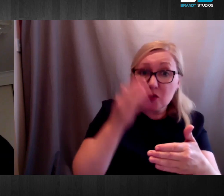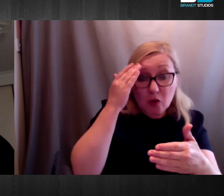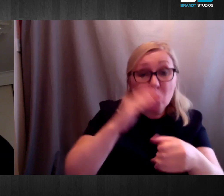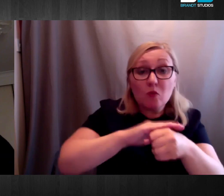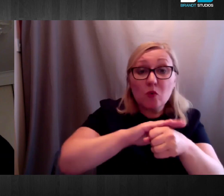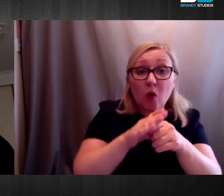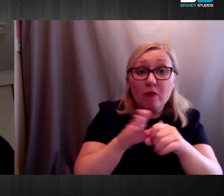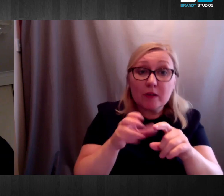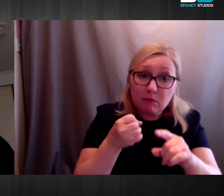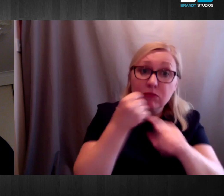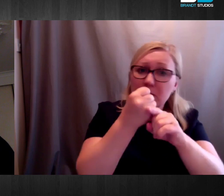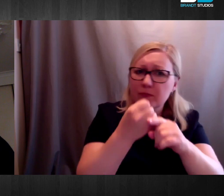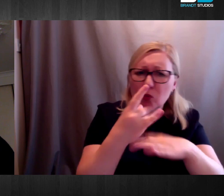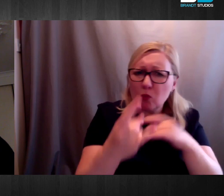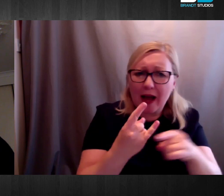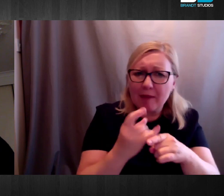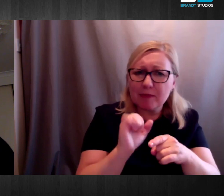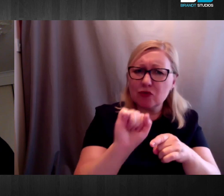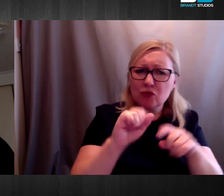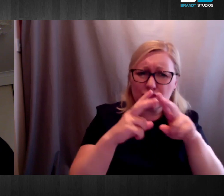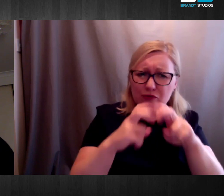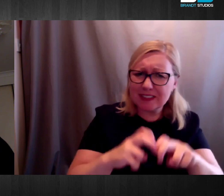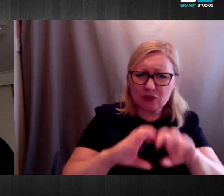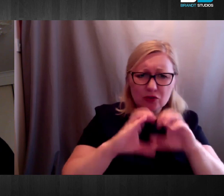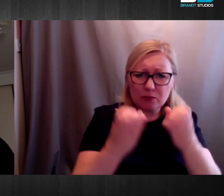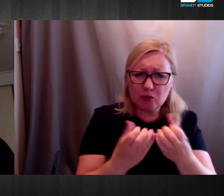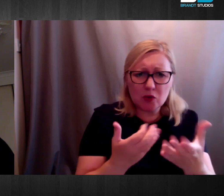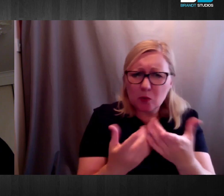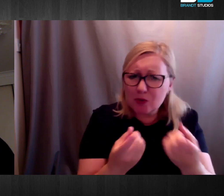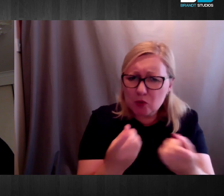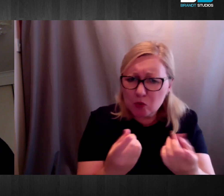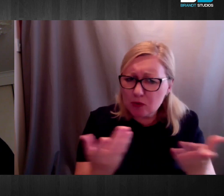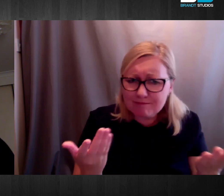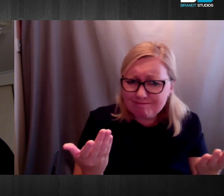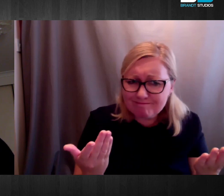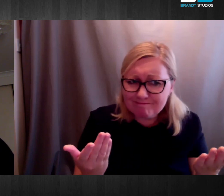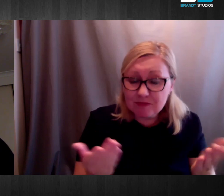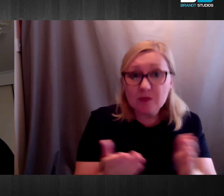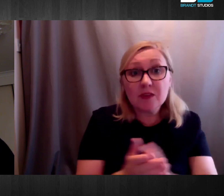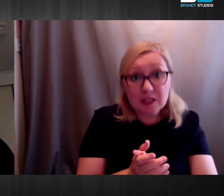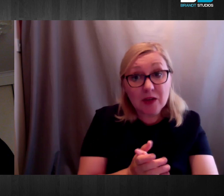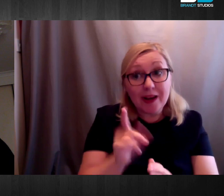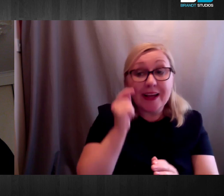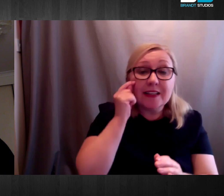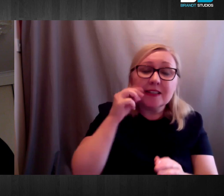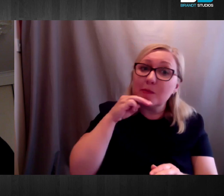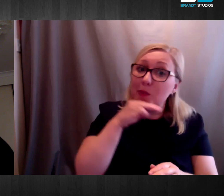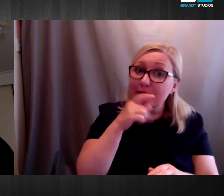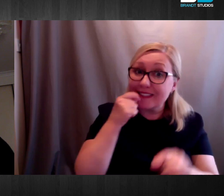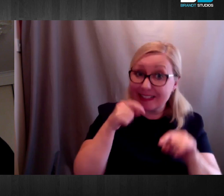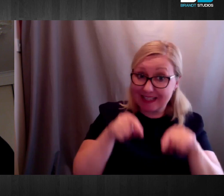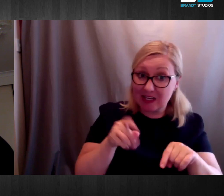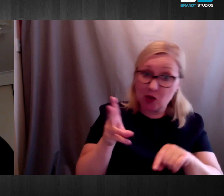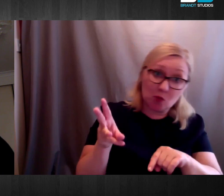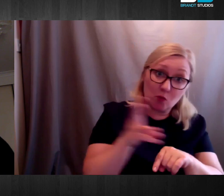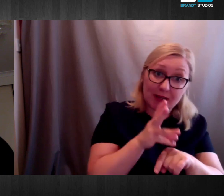Well, I think, for a start, it's really probably important to acknowledge the fact that here in Australia we've got very, very little